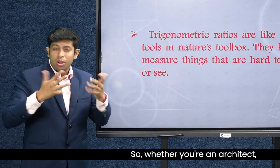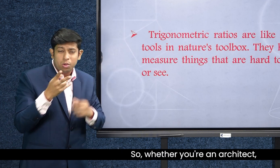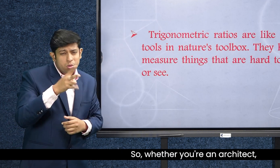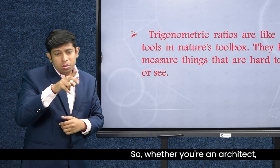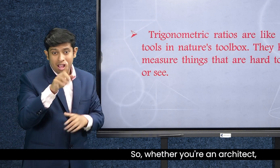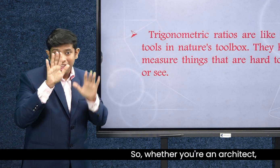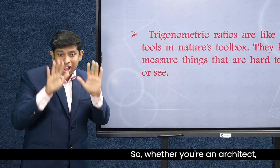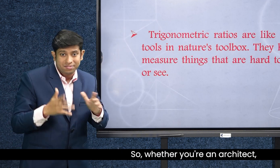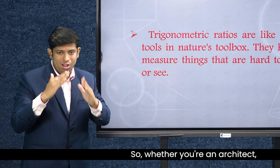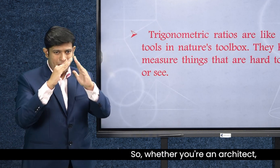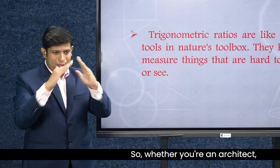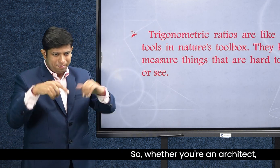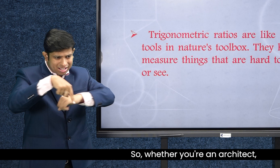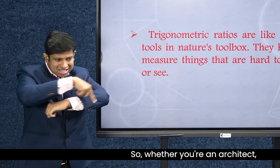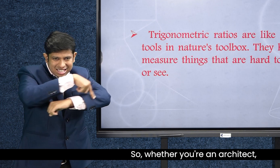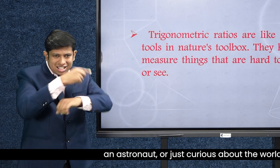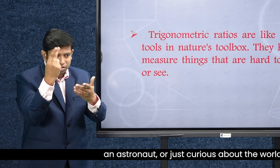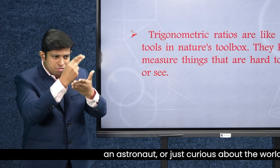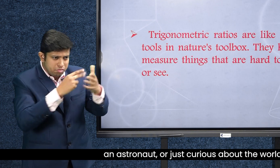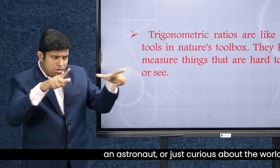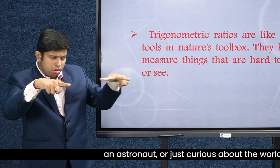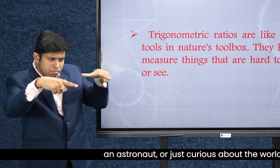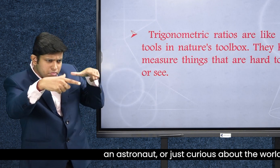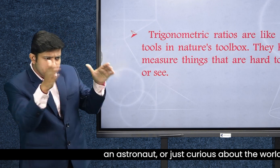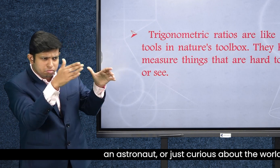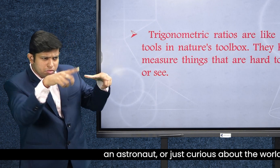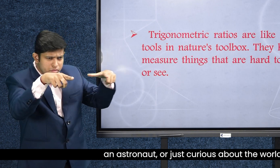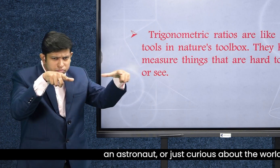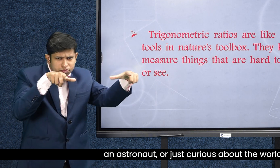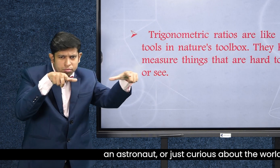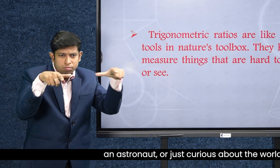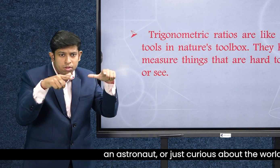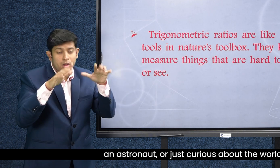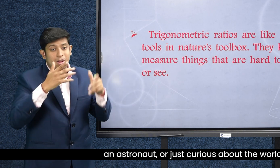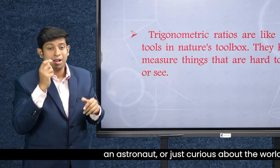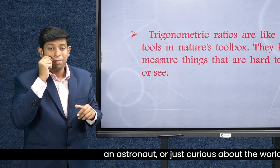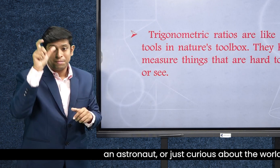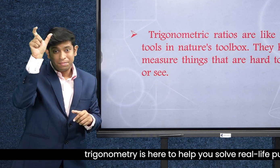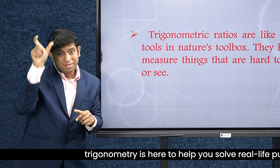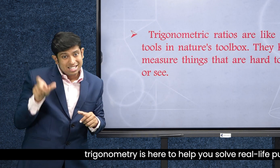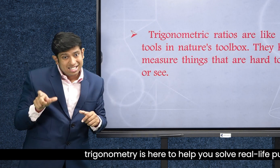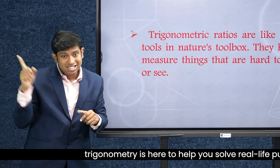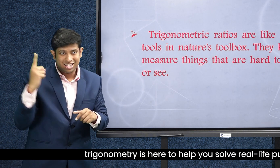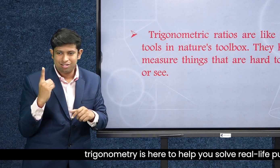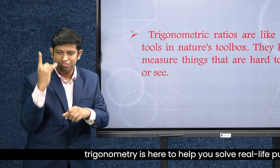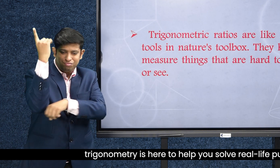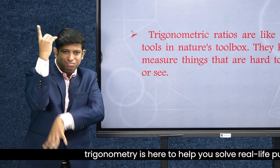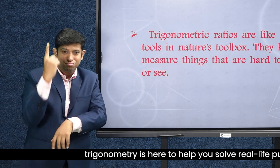So, whether you are an architect, an astronaut, or just curious about the world, trigonometry is here to